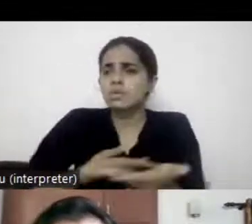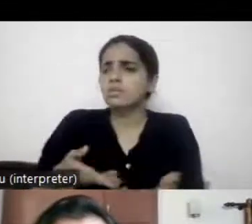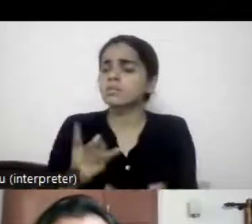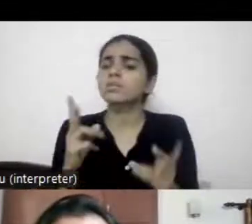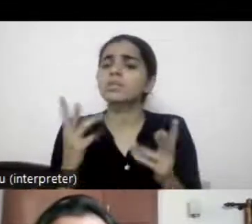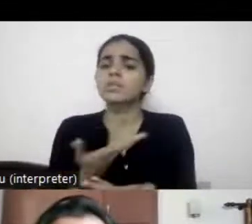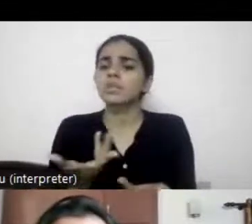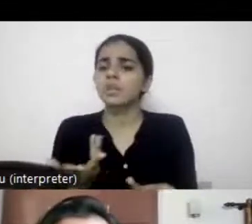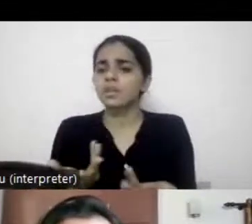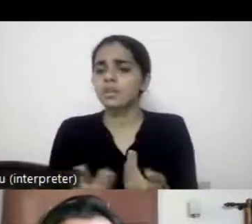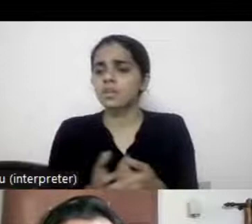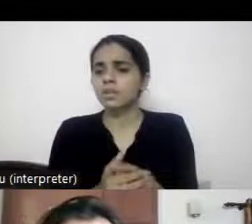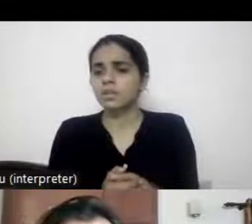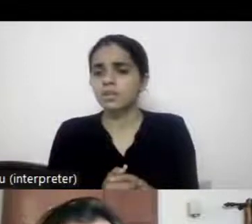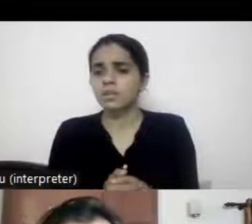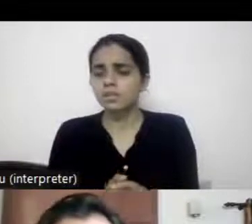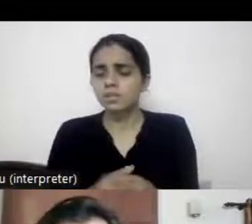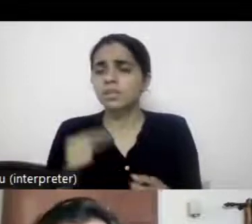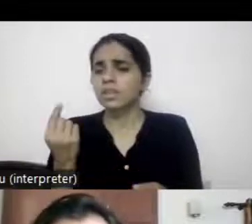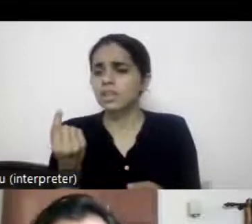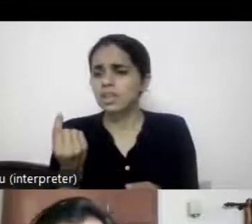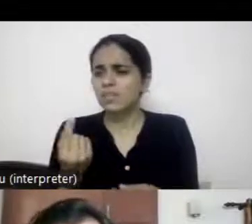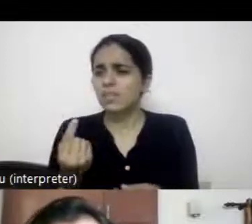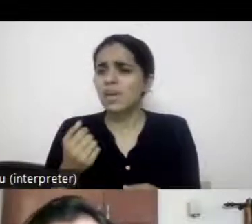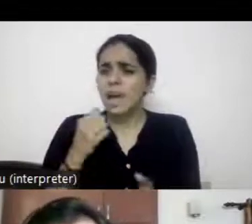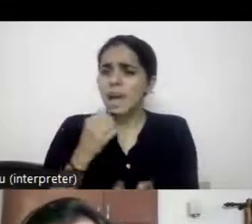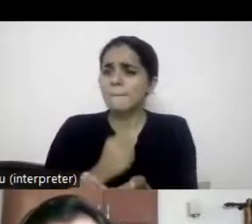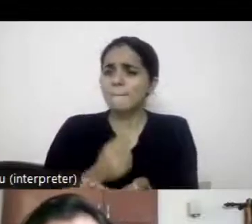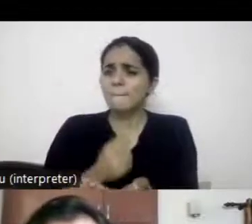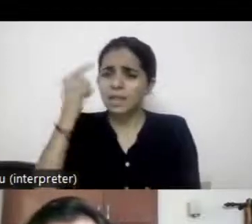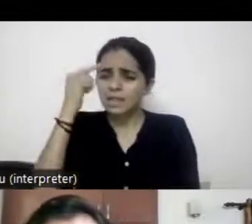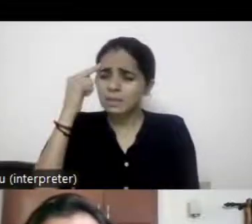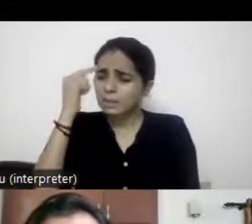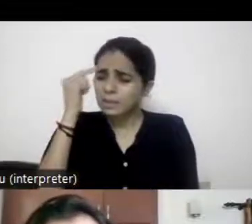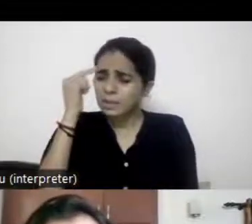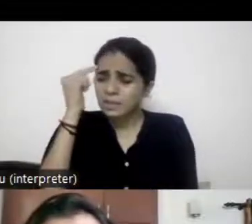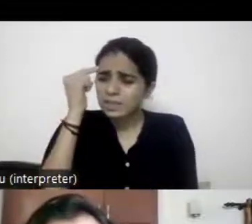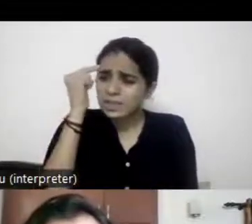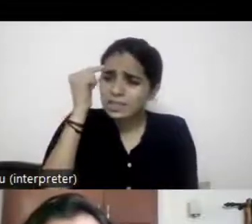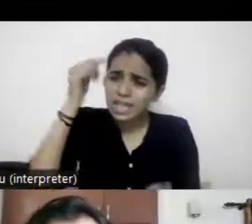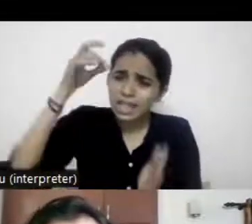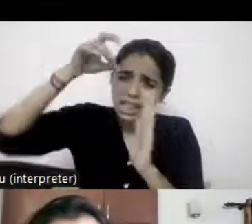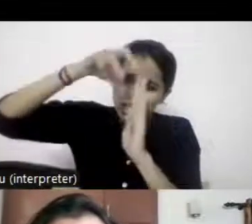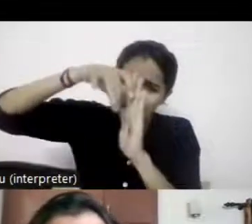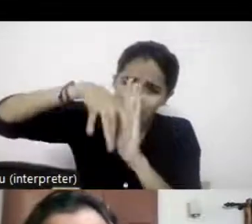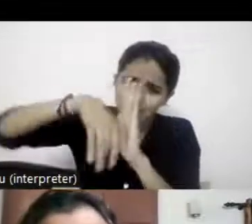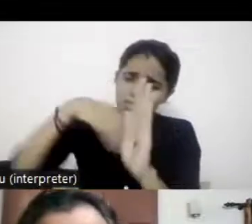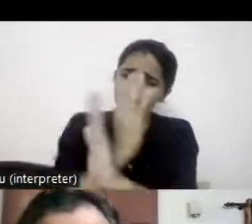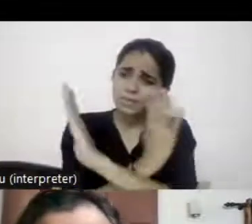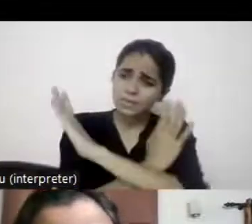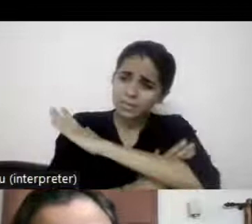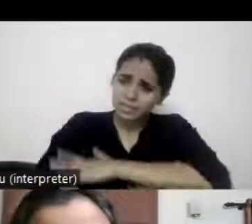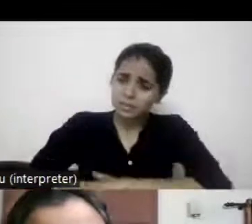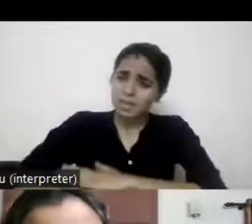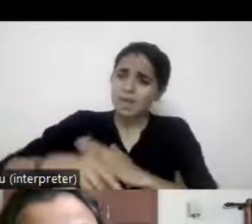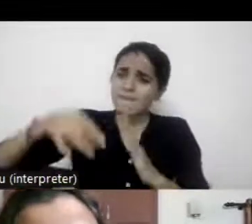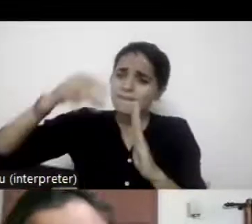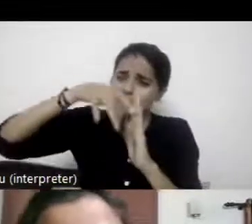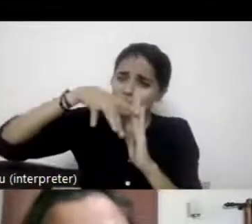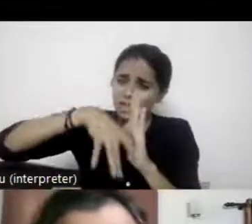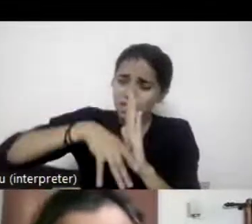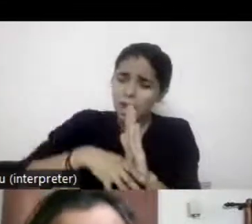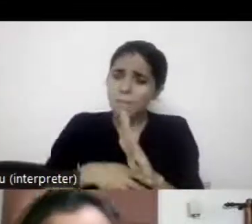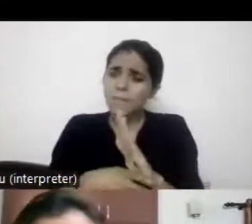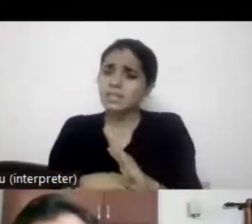So there has to go, a lot of thinking has to go when we are dealing with disability studies. We need to relook